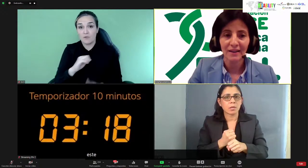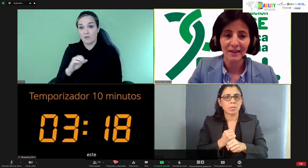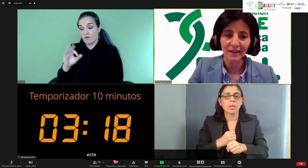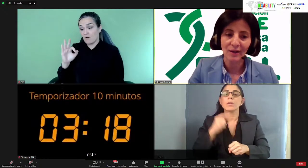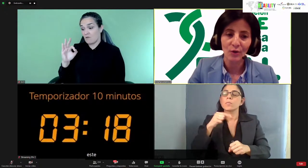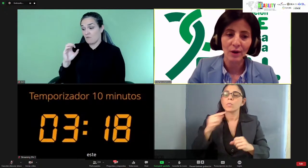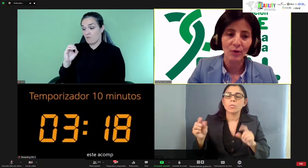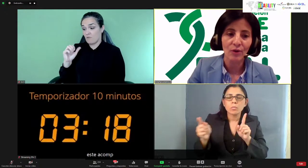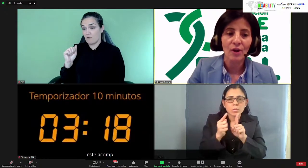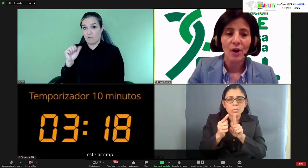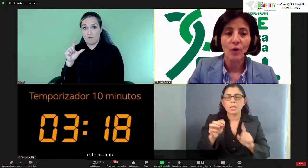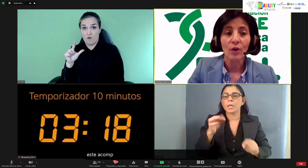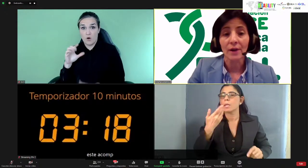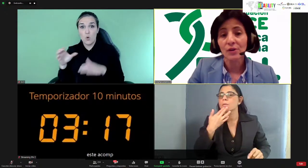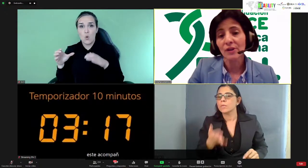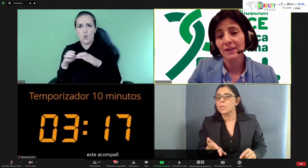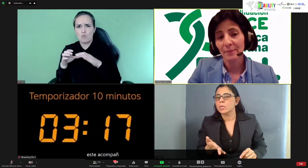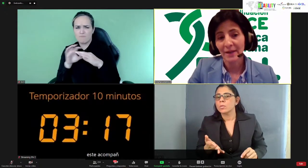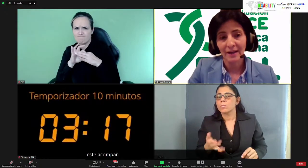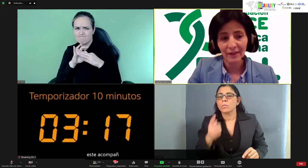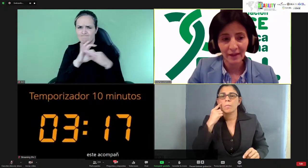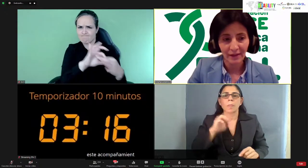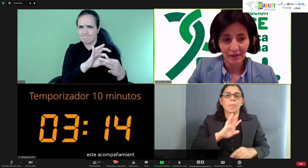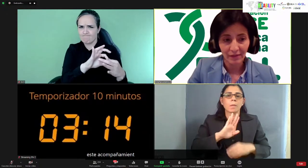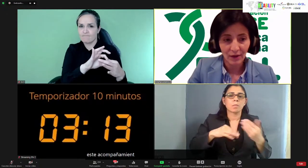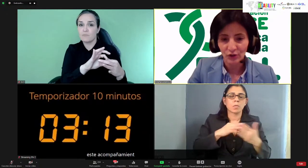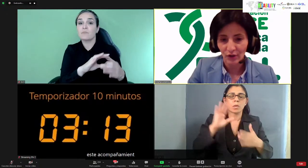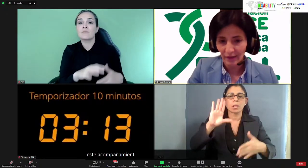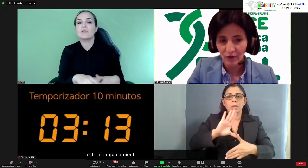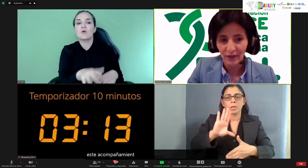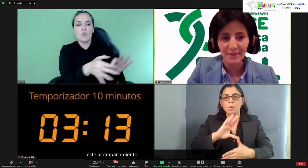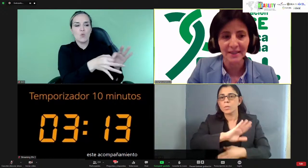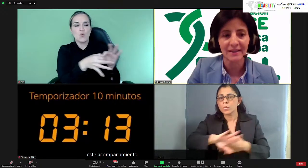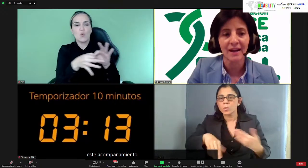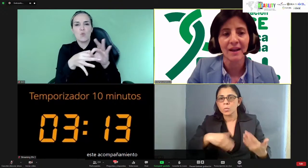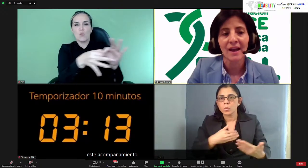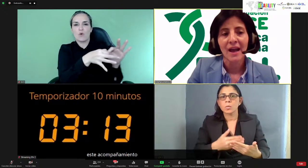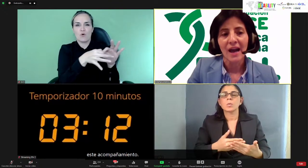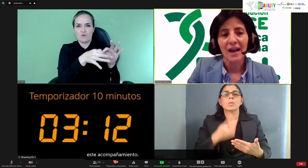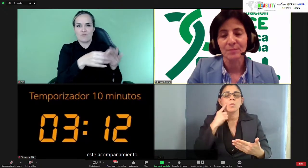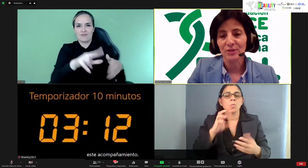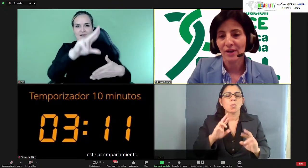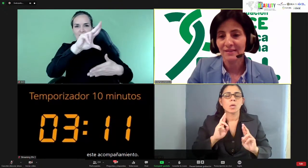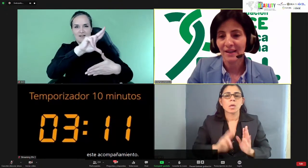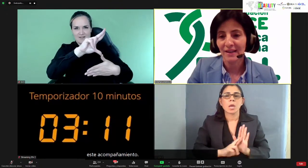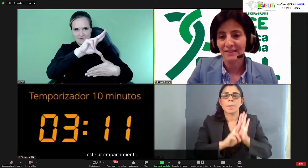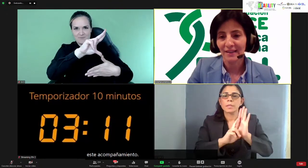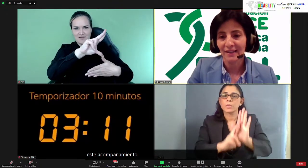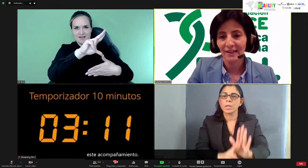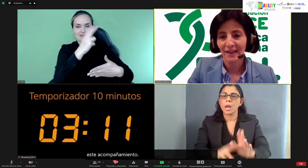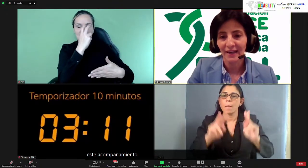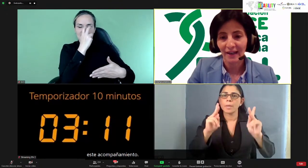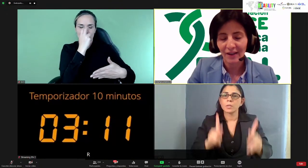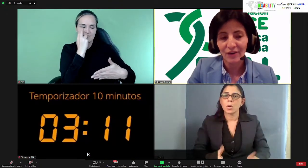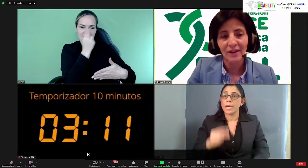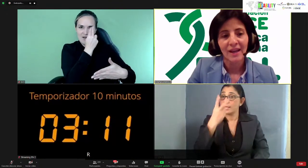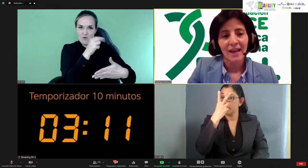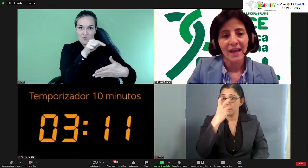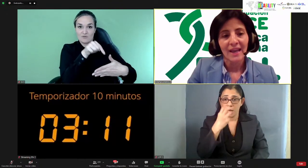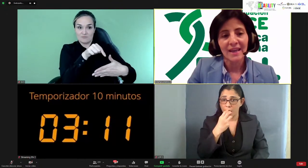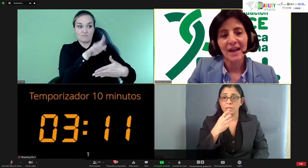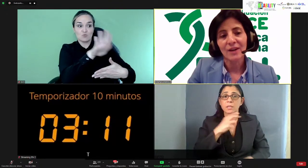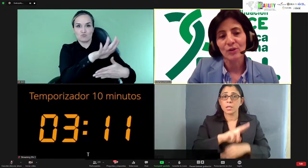works closely with the latin american union units of blind people those